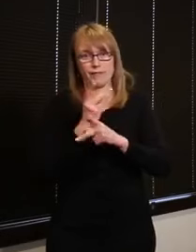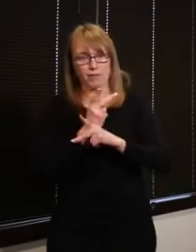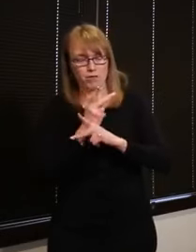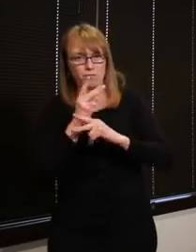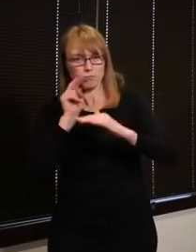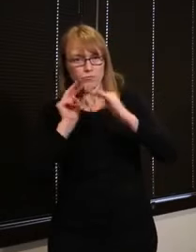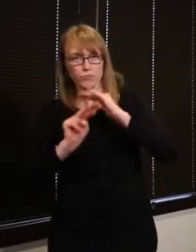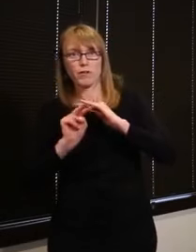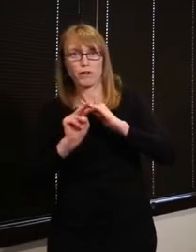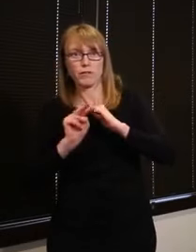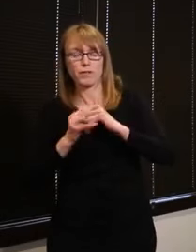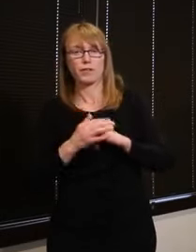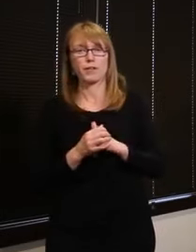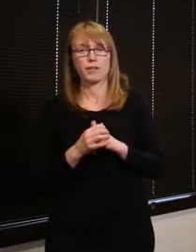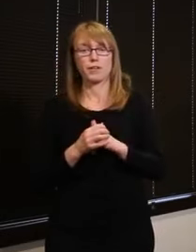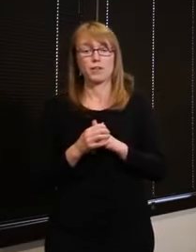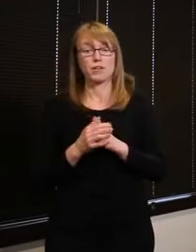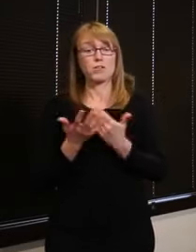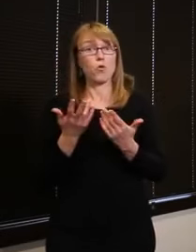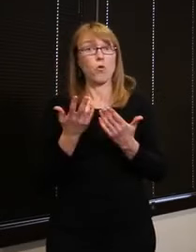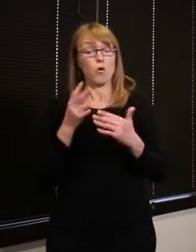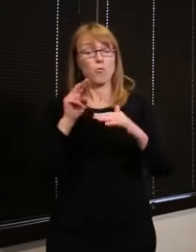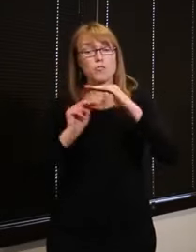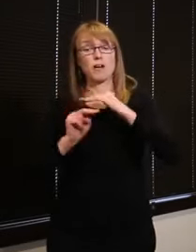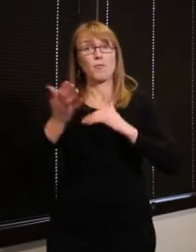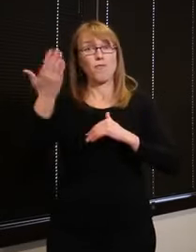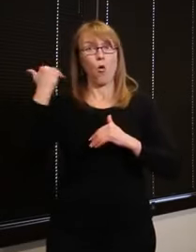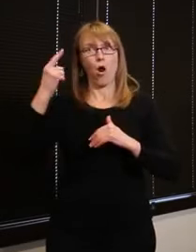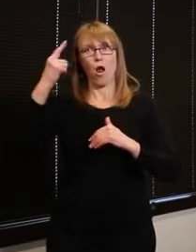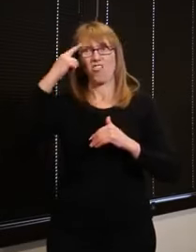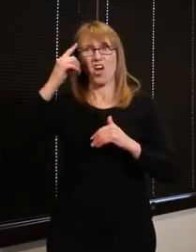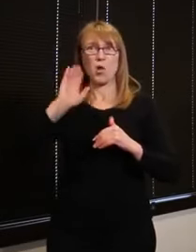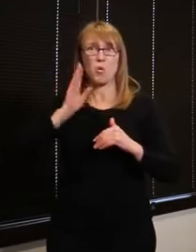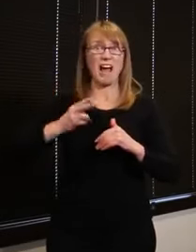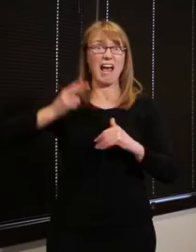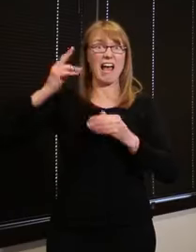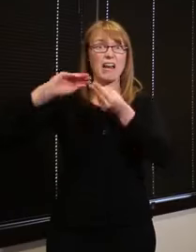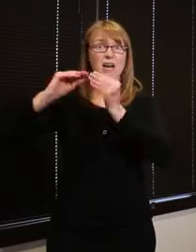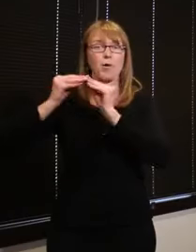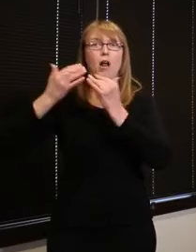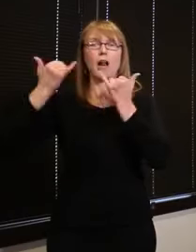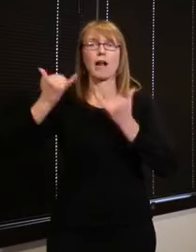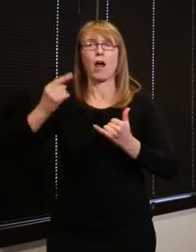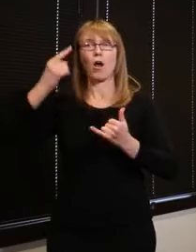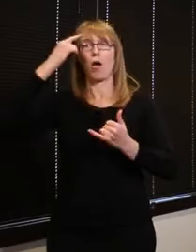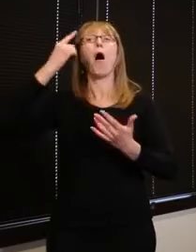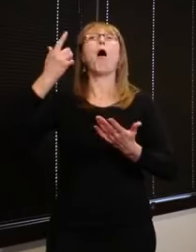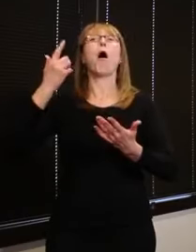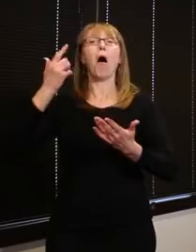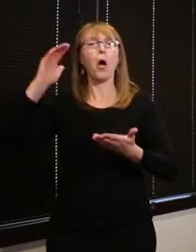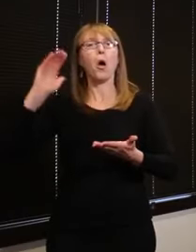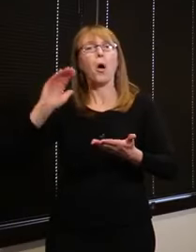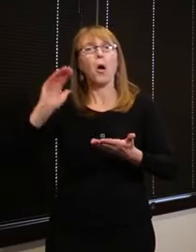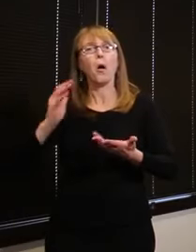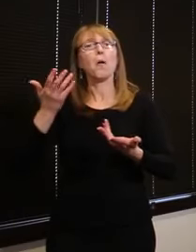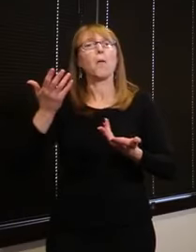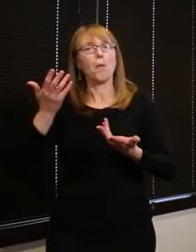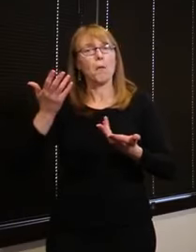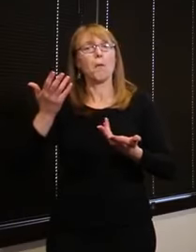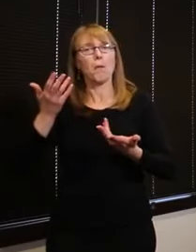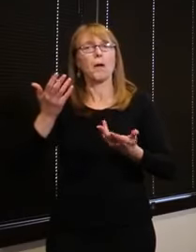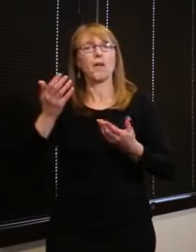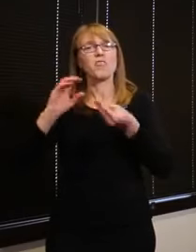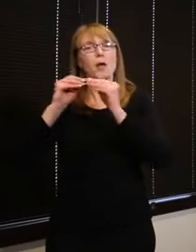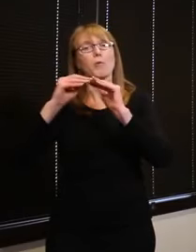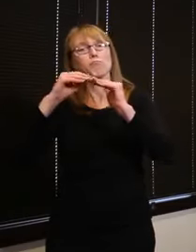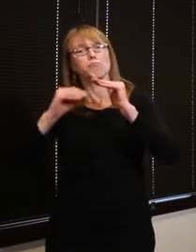Friday, the projections have come down. And so as you remember last week or week and a half ago, I said